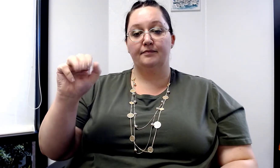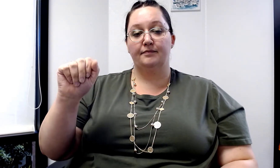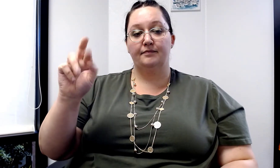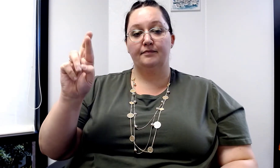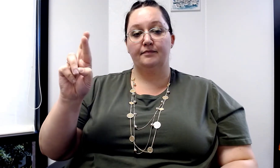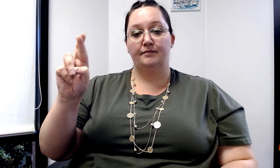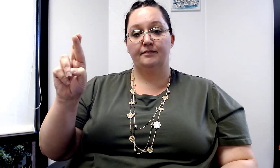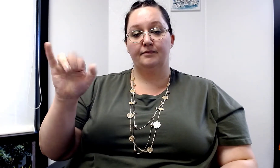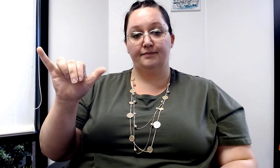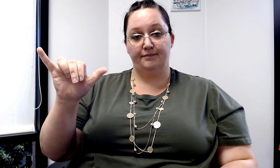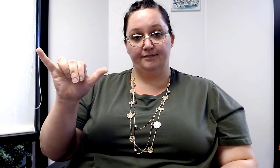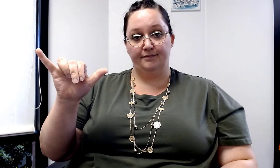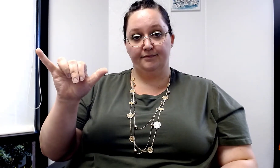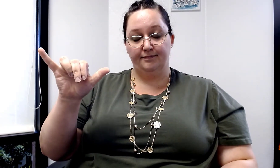44, marry.